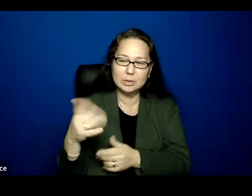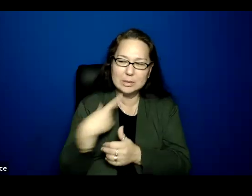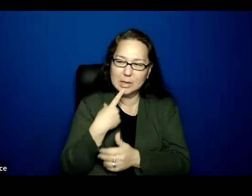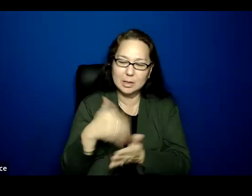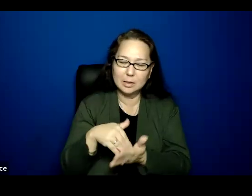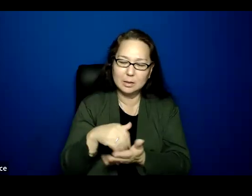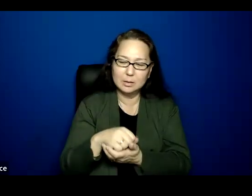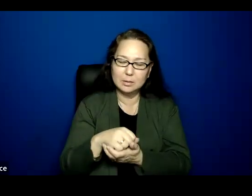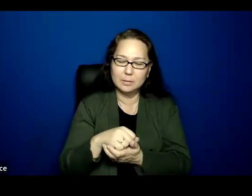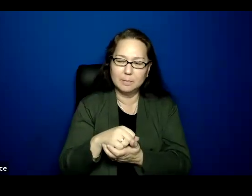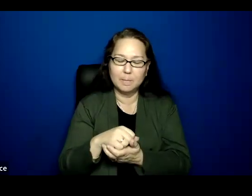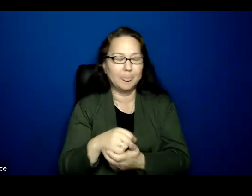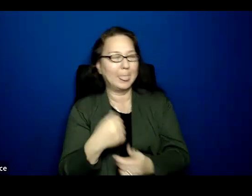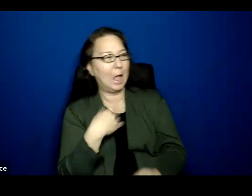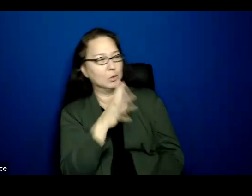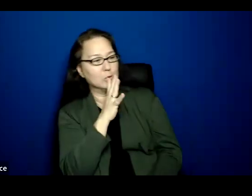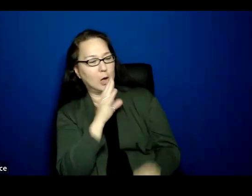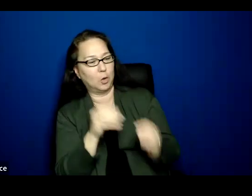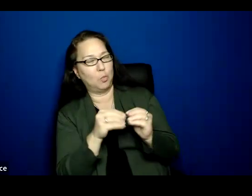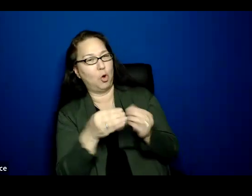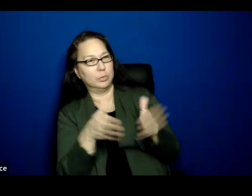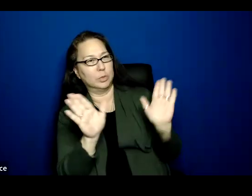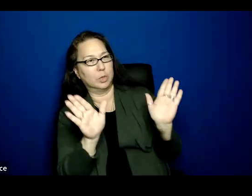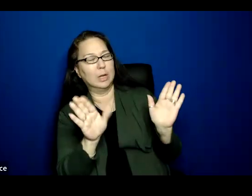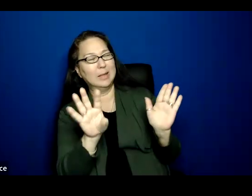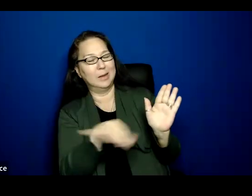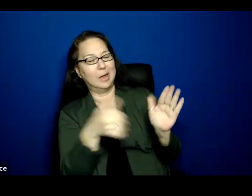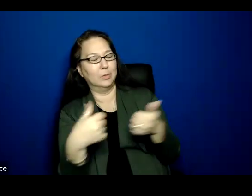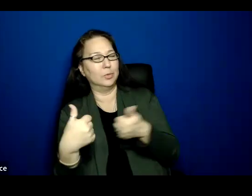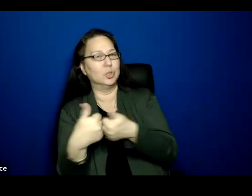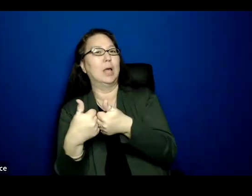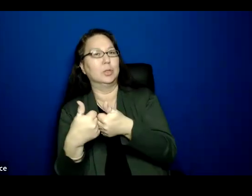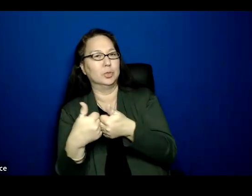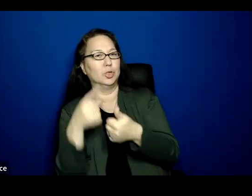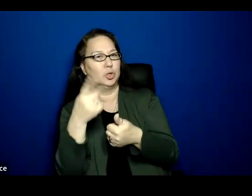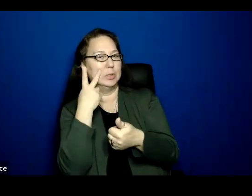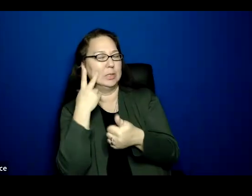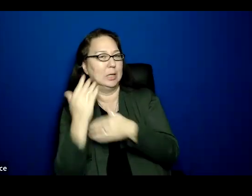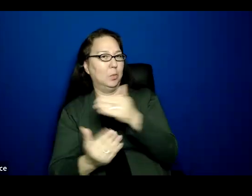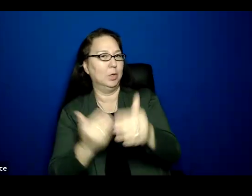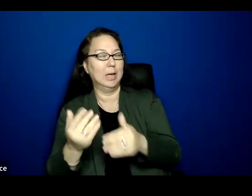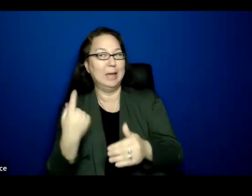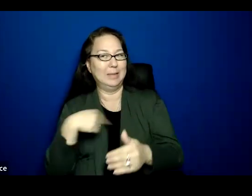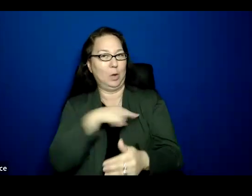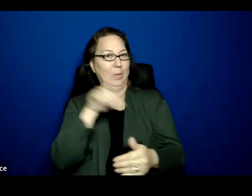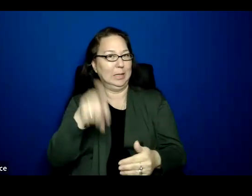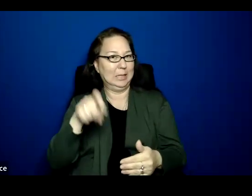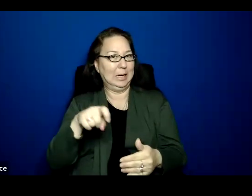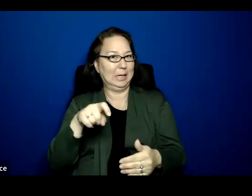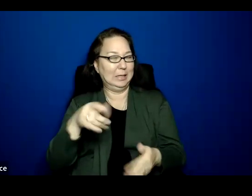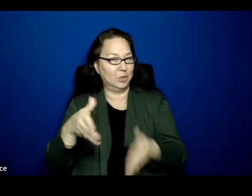Well, I was talking more generally about just the other challenges that you might be Mhm. seeing in the process and that we should be paying attention to as we enter into